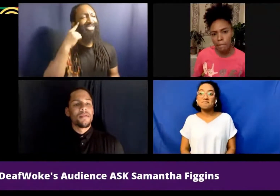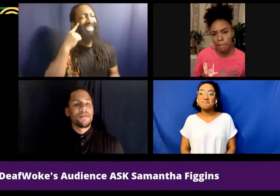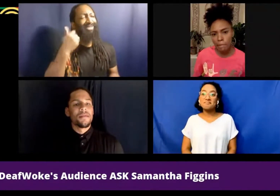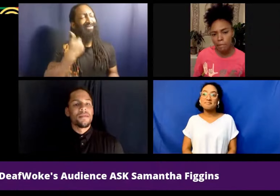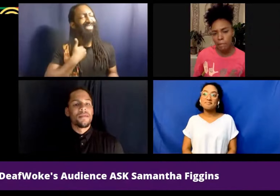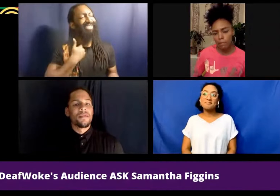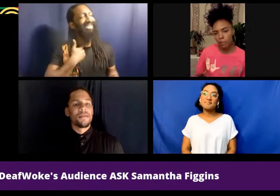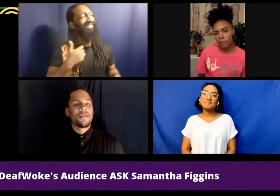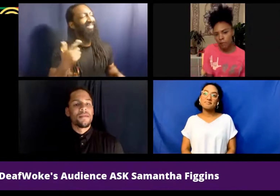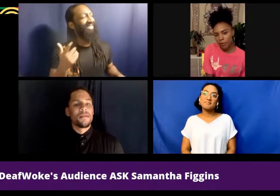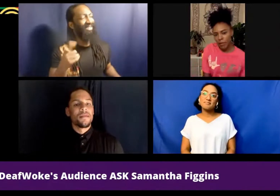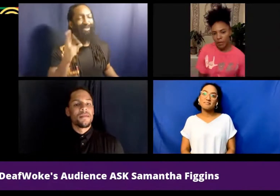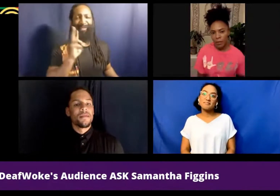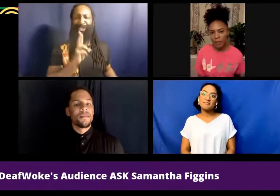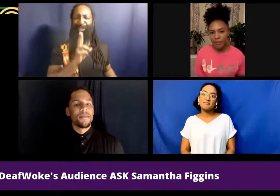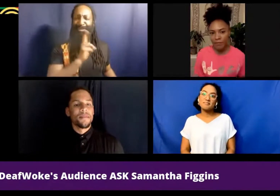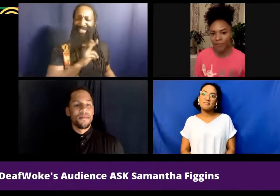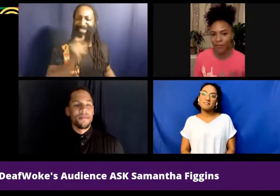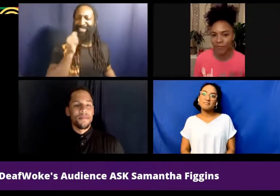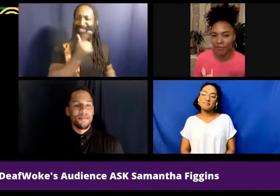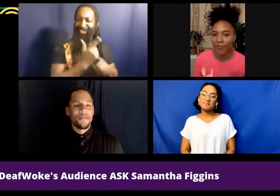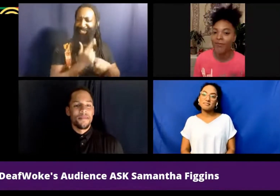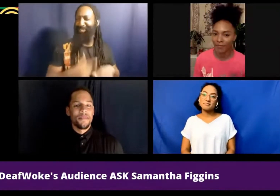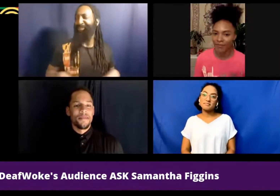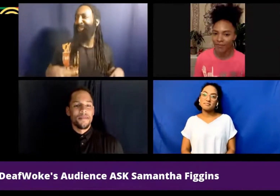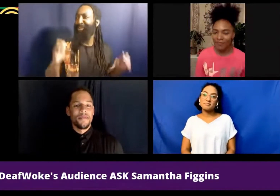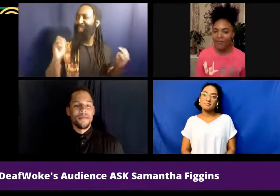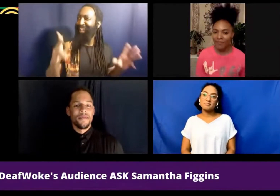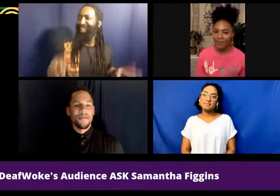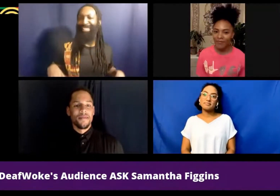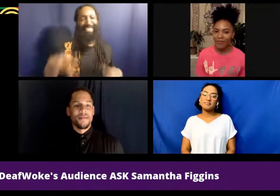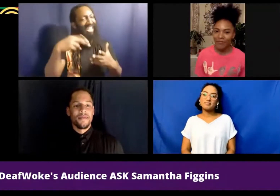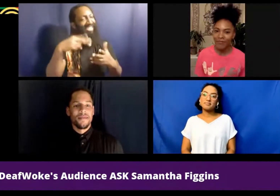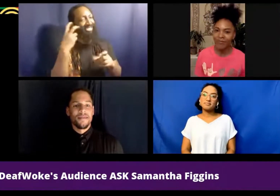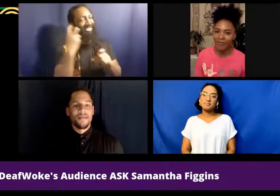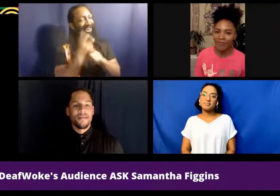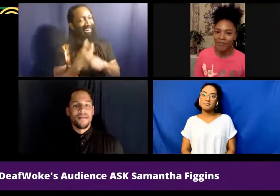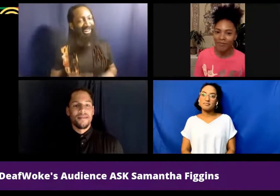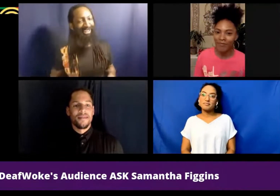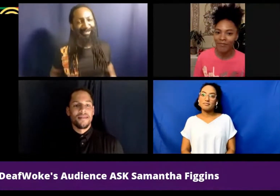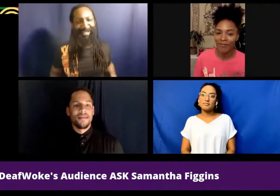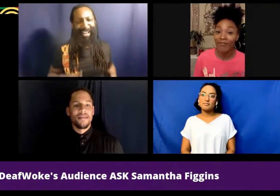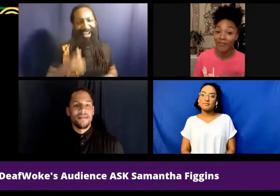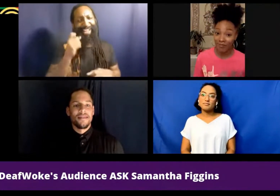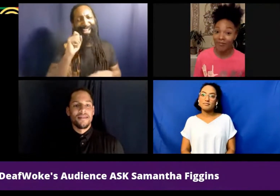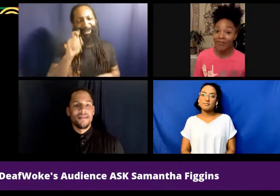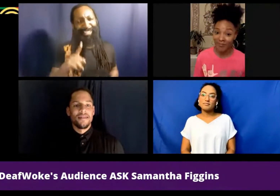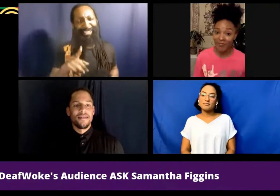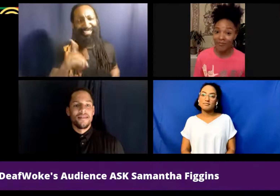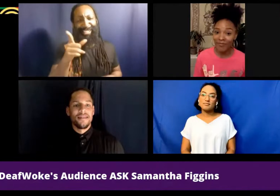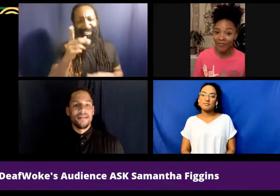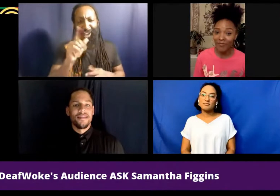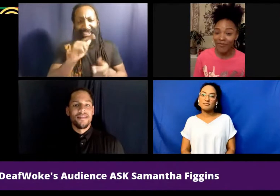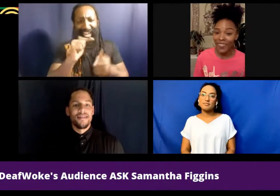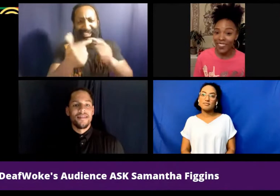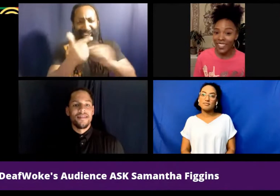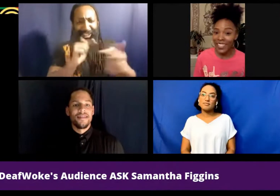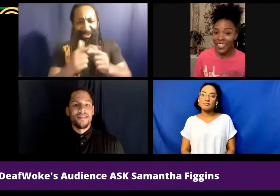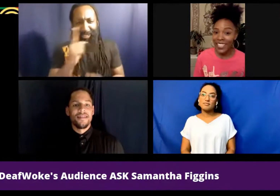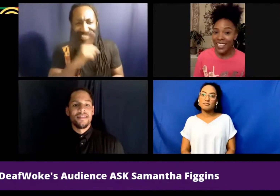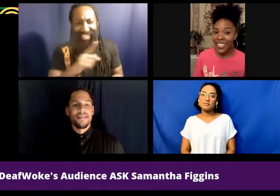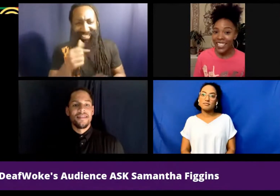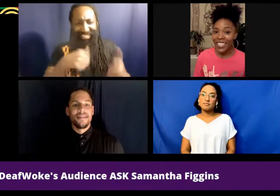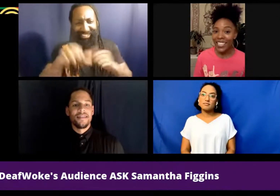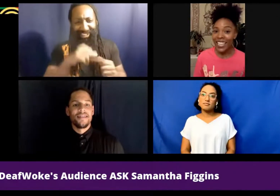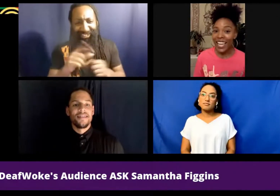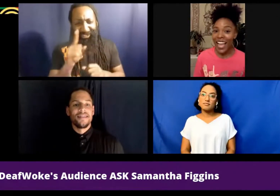I was thinking to myself, you have a twin sister, okay? Dance is hard. I got a question. Y'all take